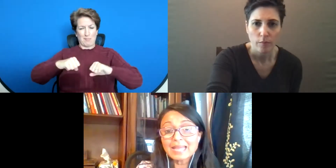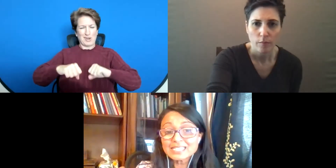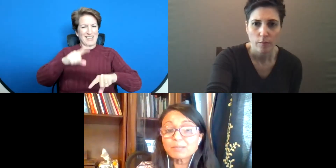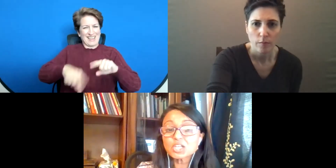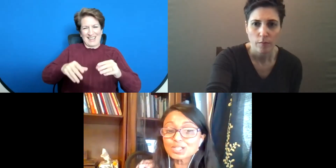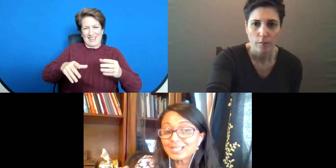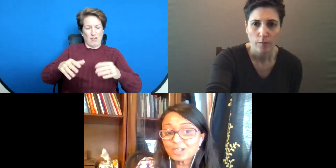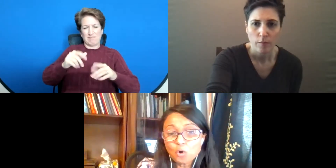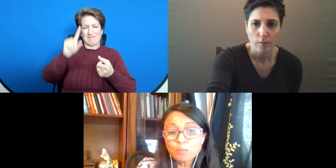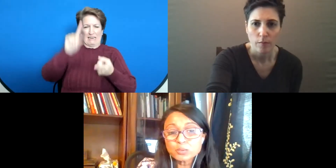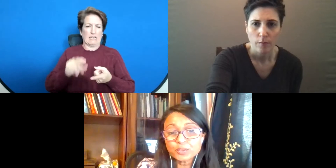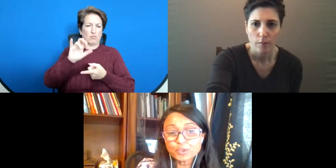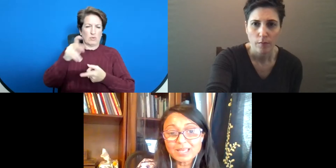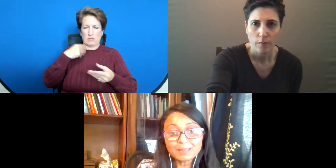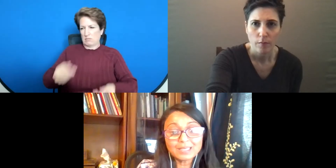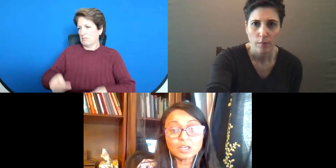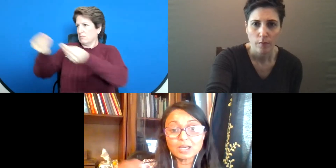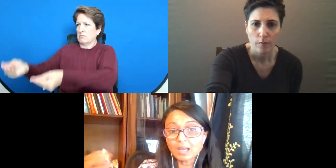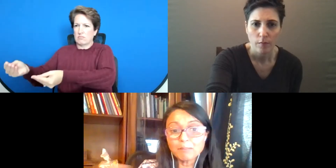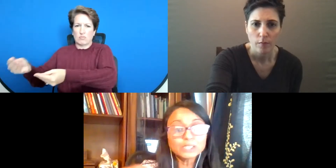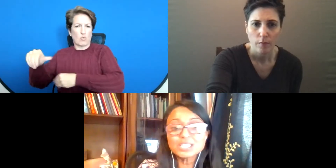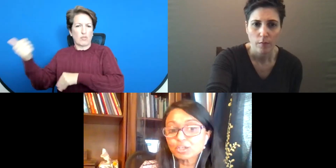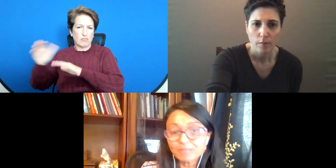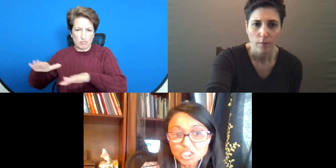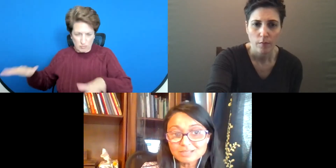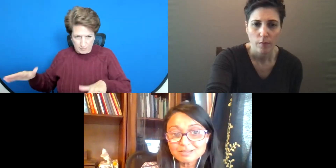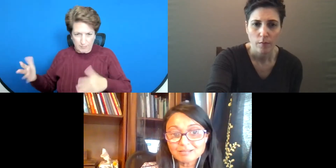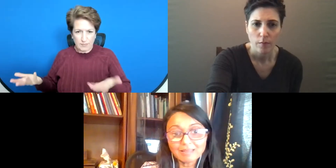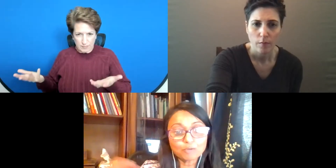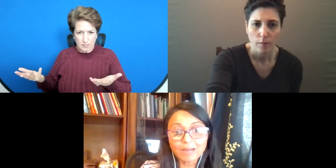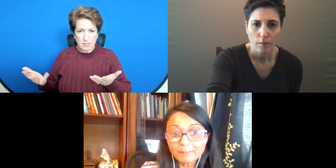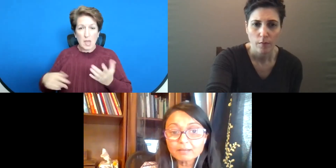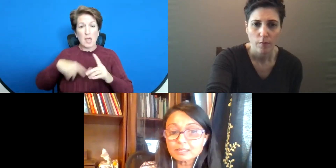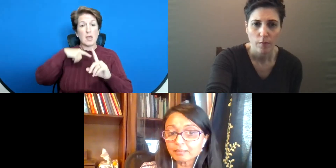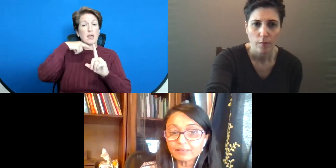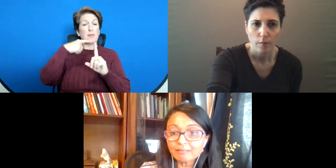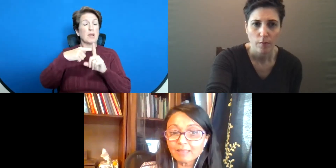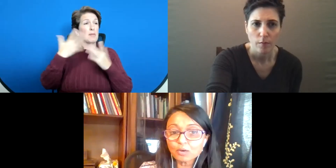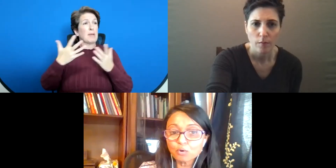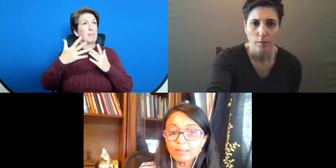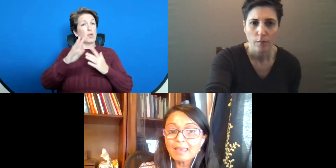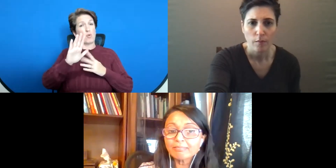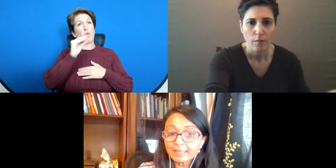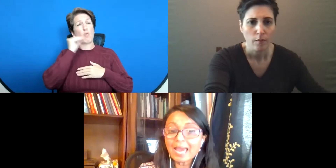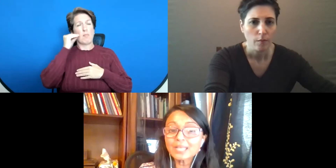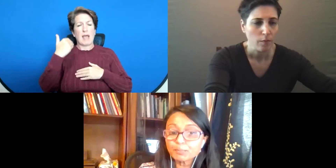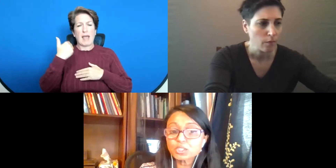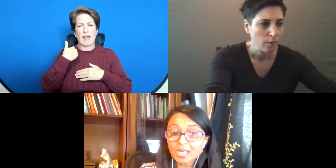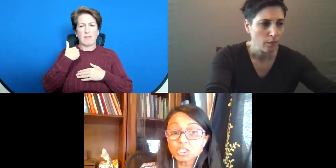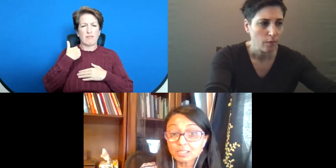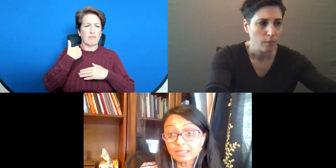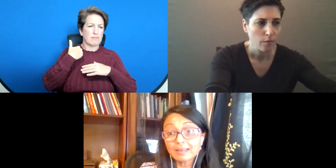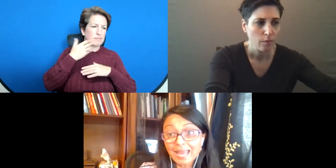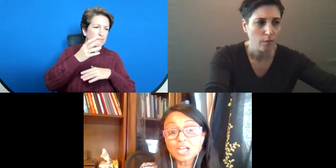others. And especially in homes where there may be multi-generations, like grandparents living in that home, that